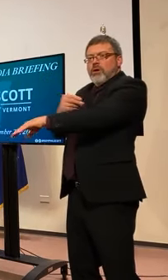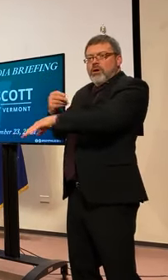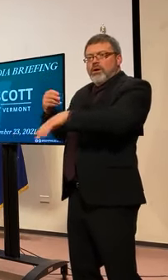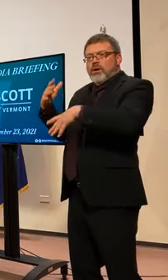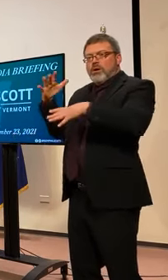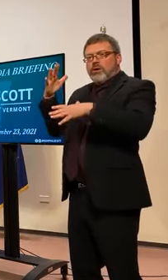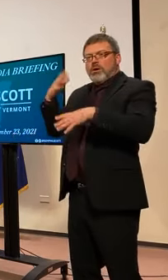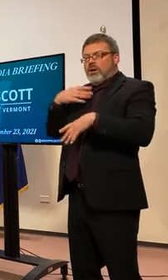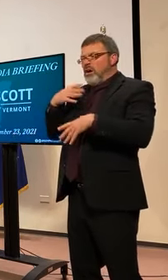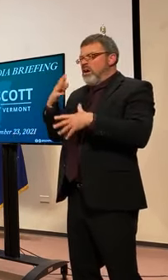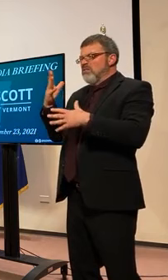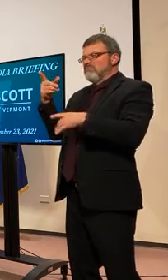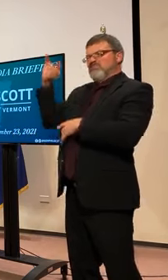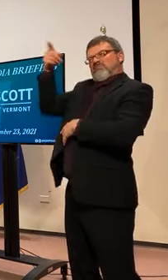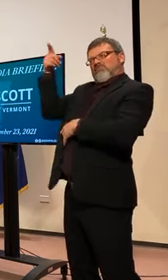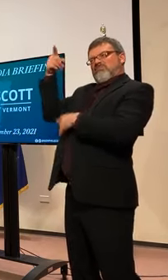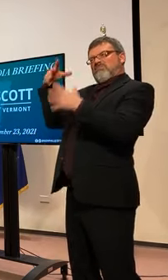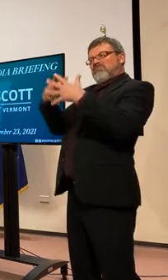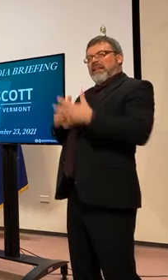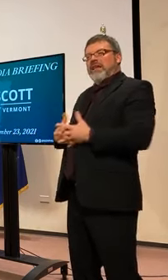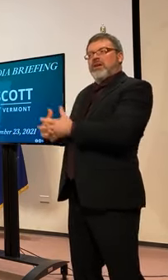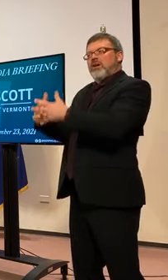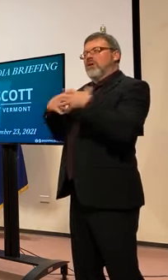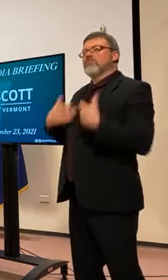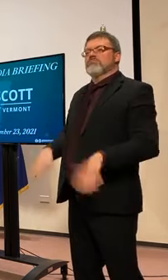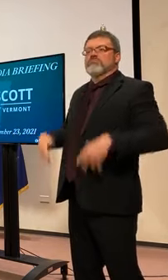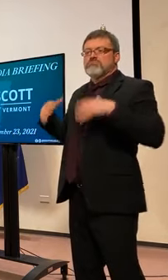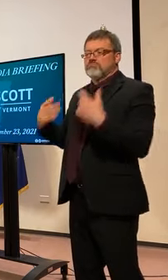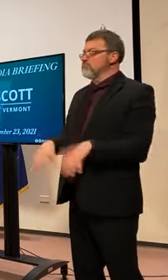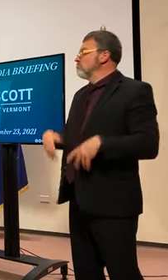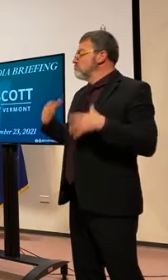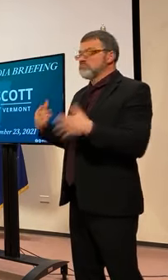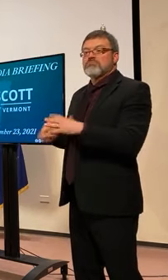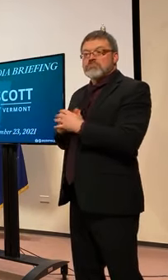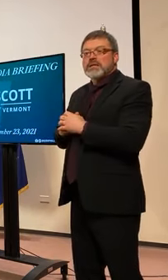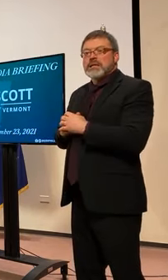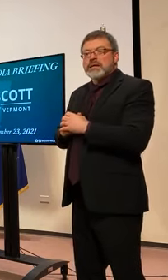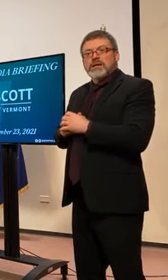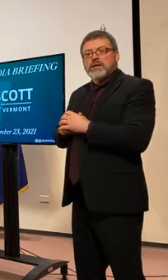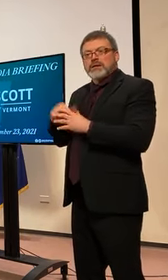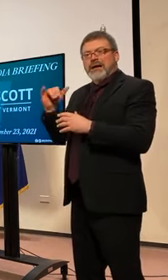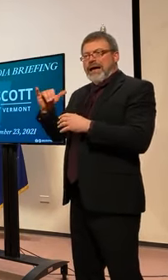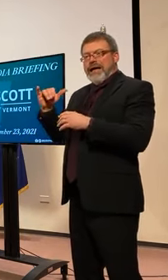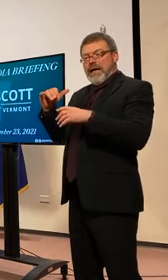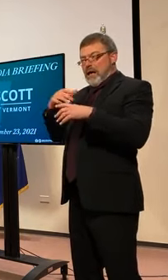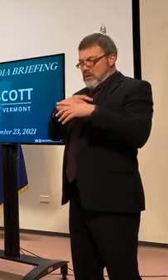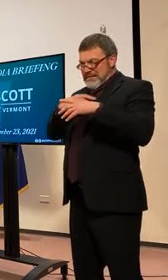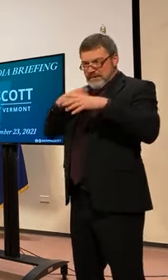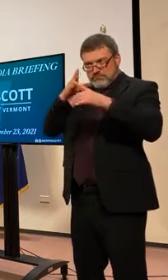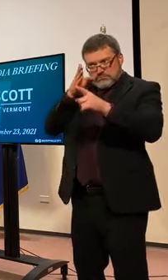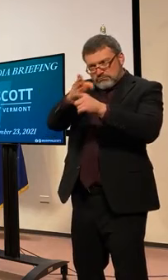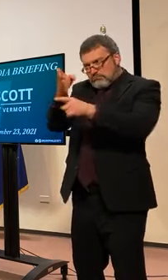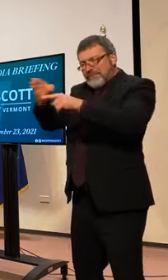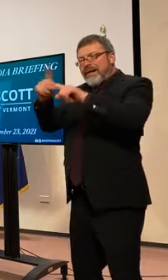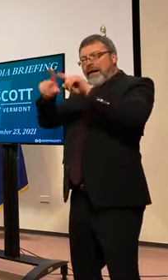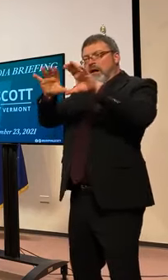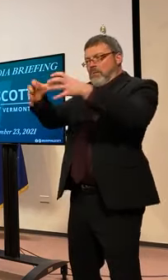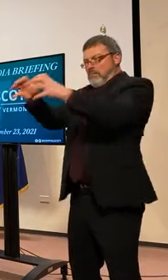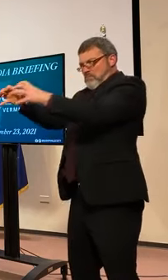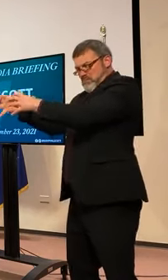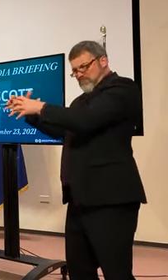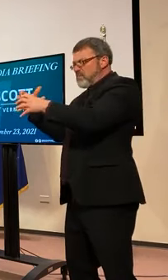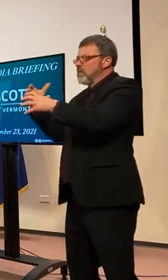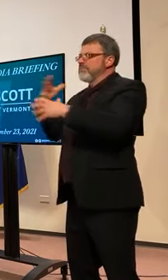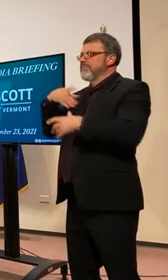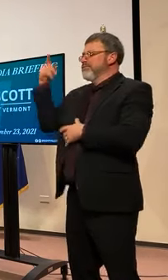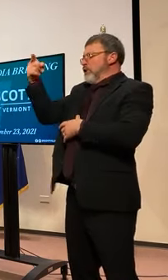of state's population receiving boosters along a variety of categories. Remember, you're eligible for